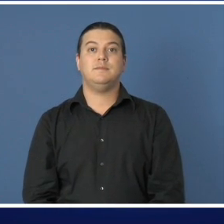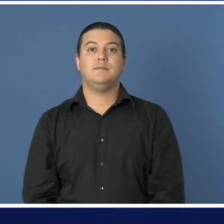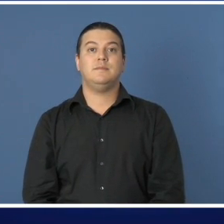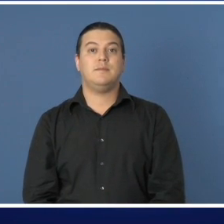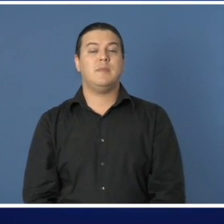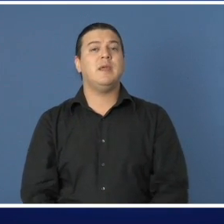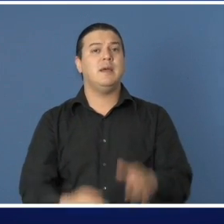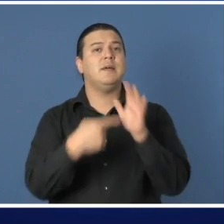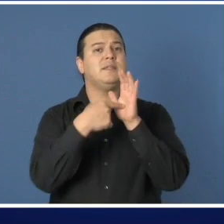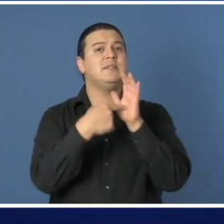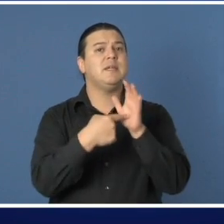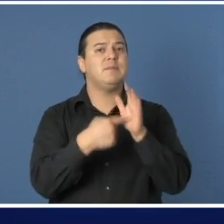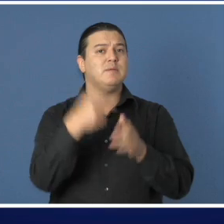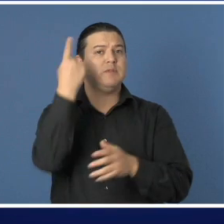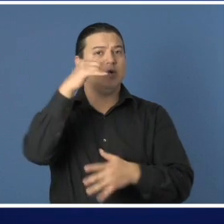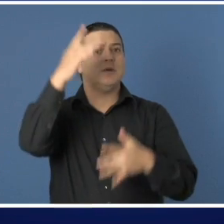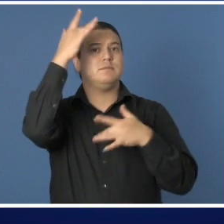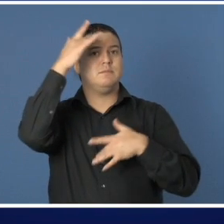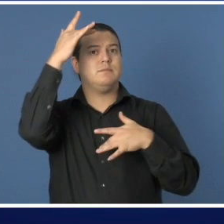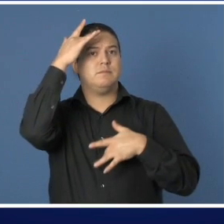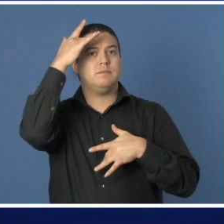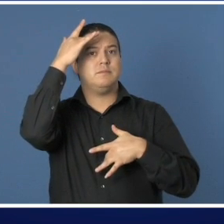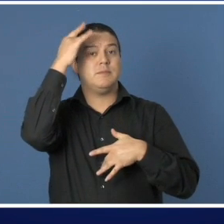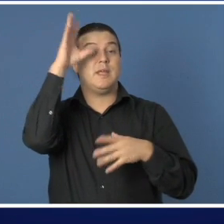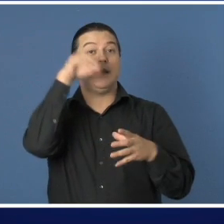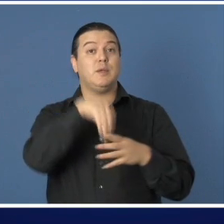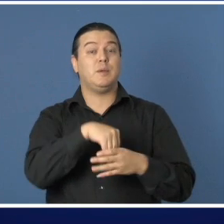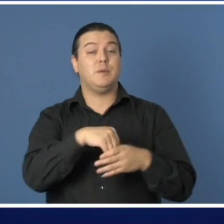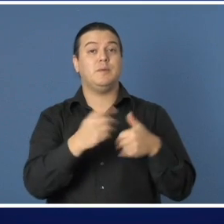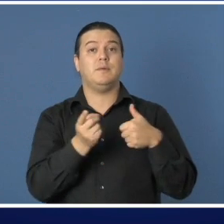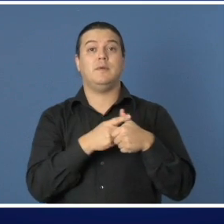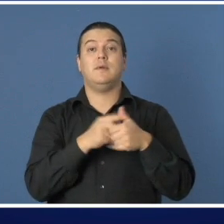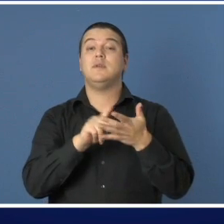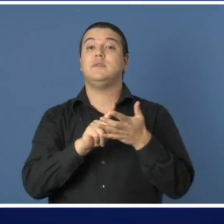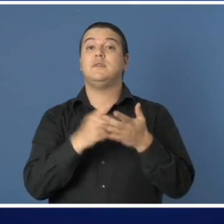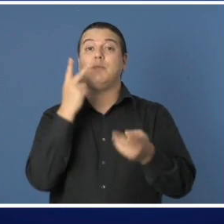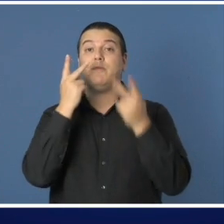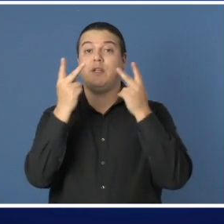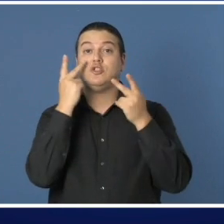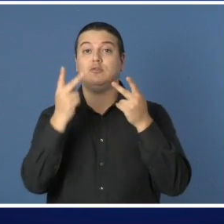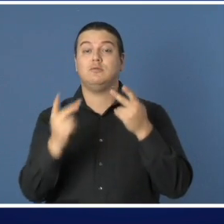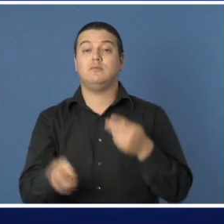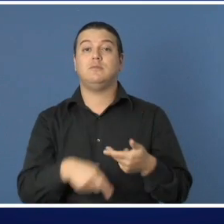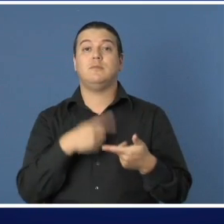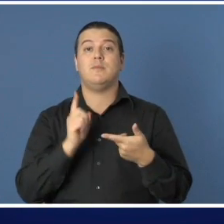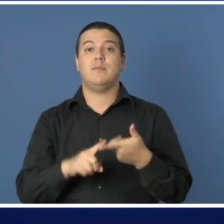The classic symptoms of botulism include double vision,